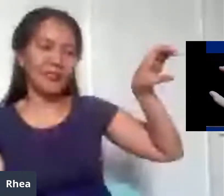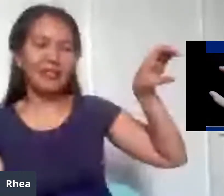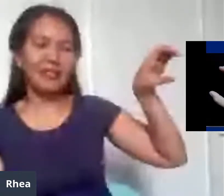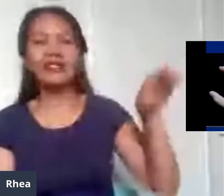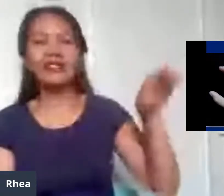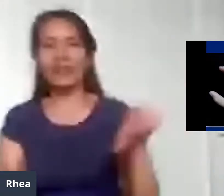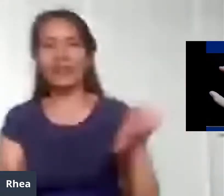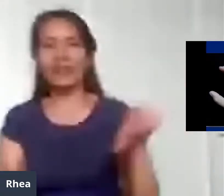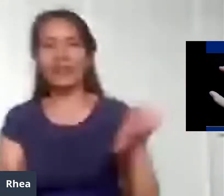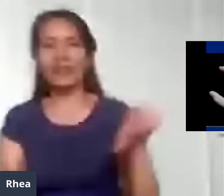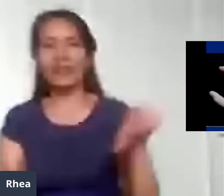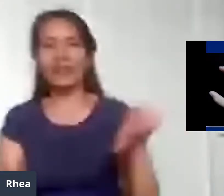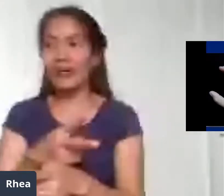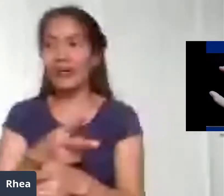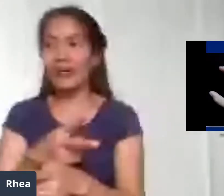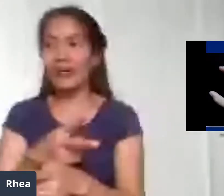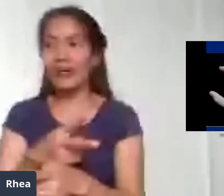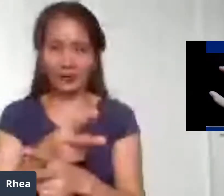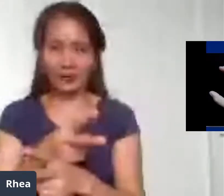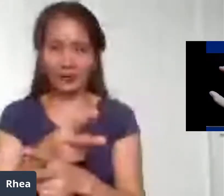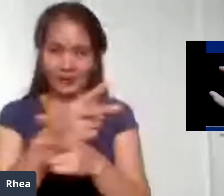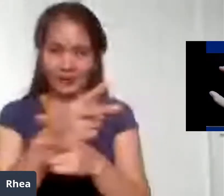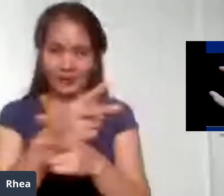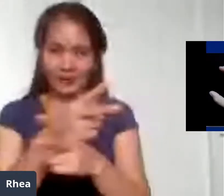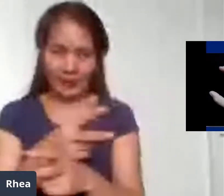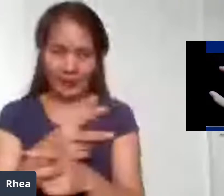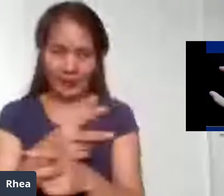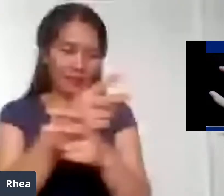would mean care,